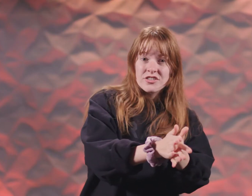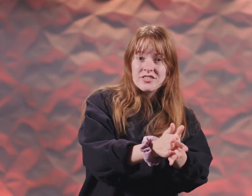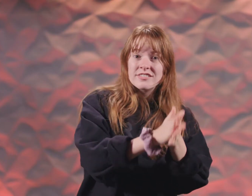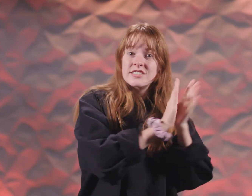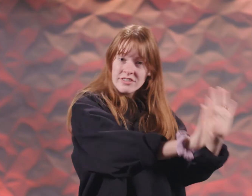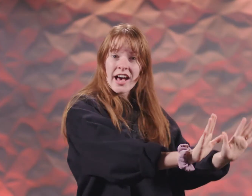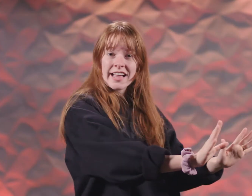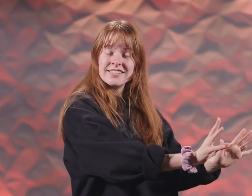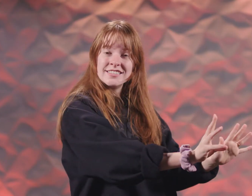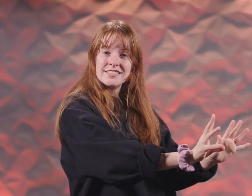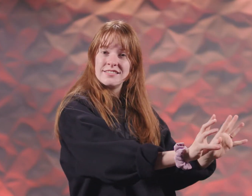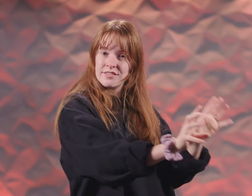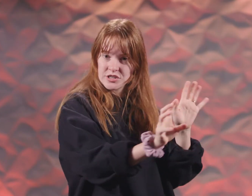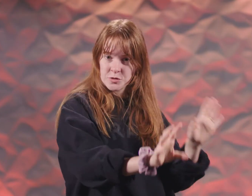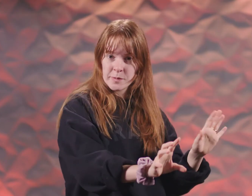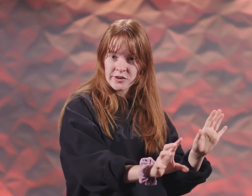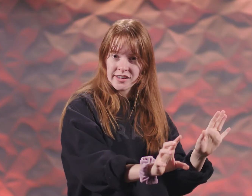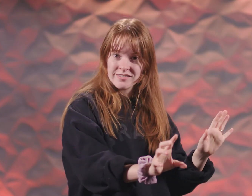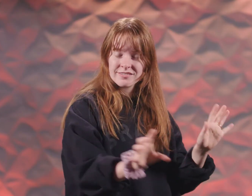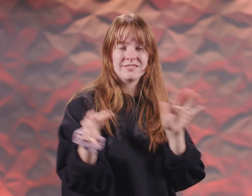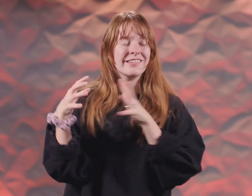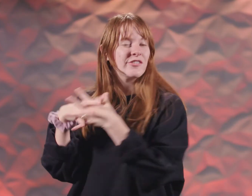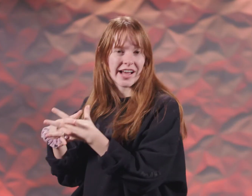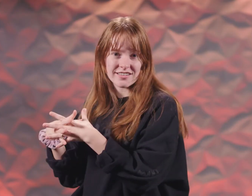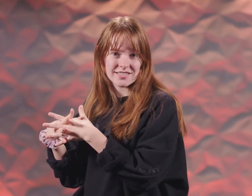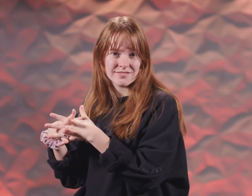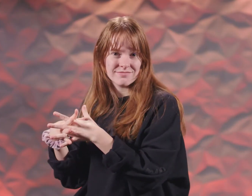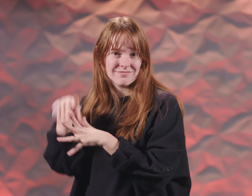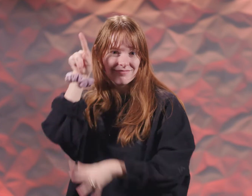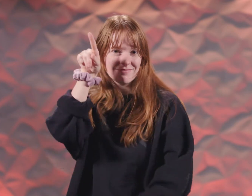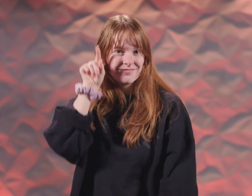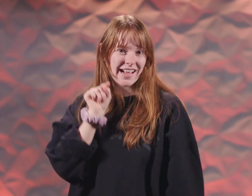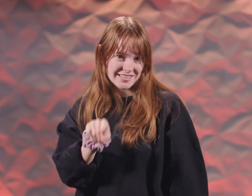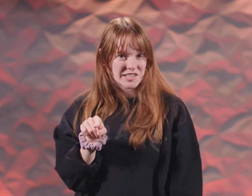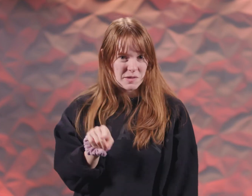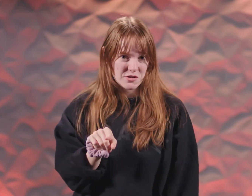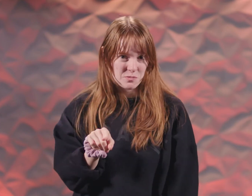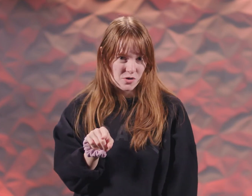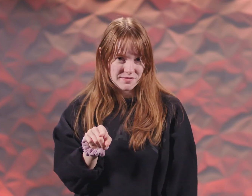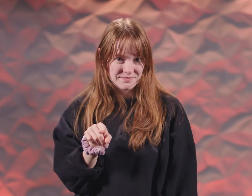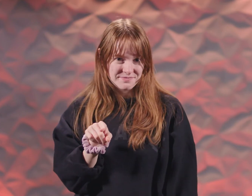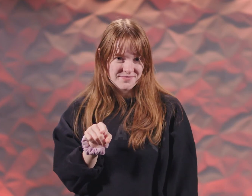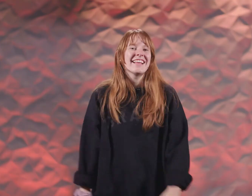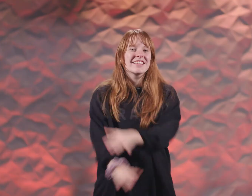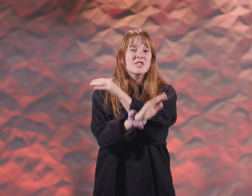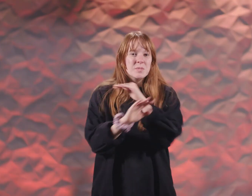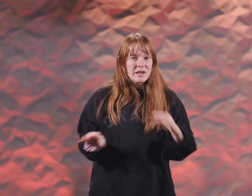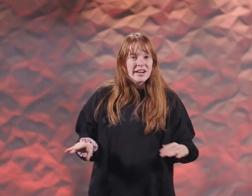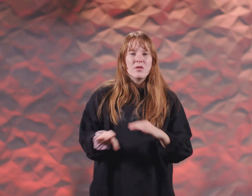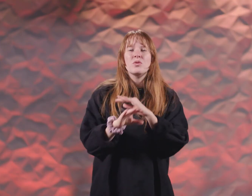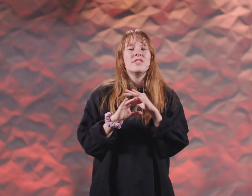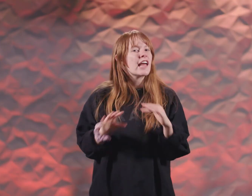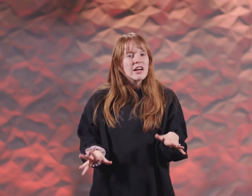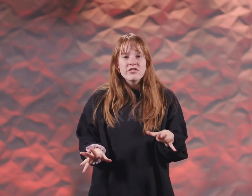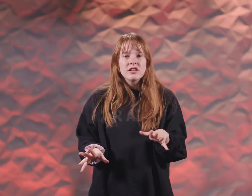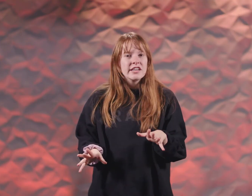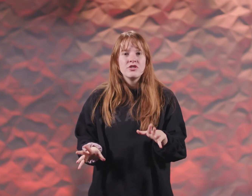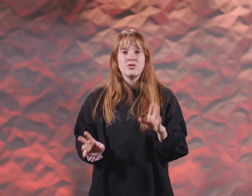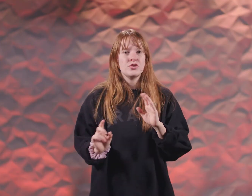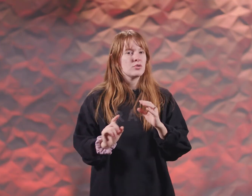divides. The Spirit unites. Exclamation point. The Spirit will never lead you to